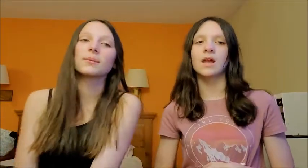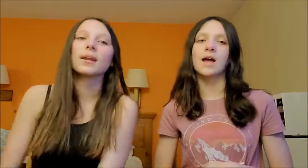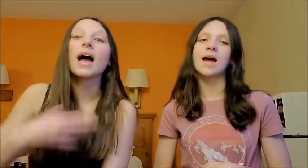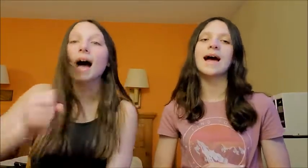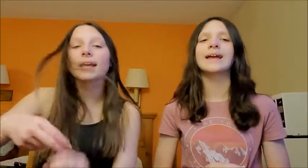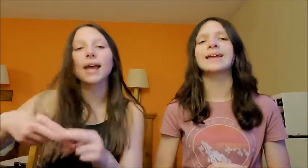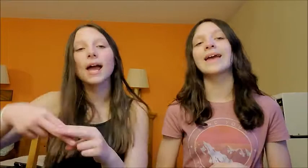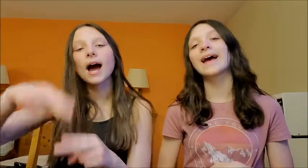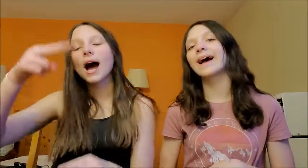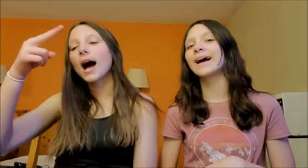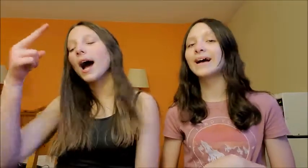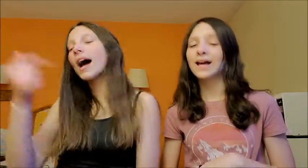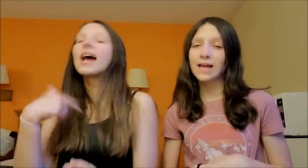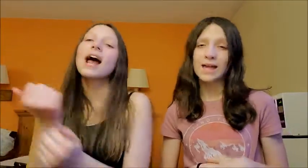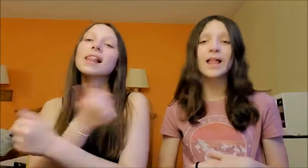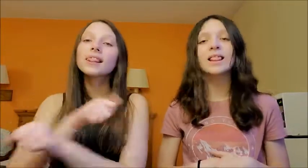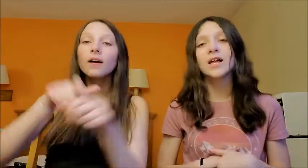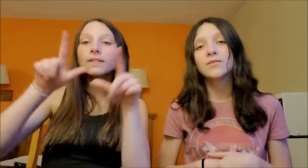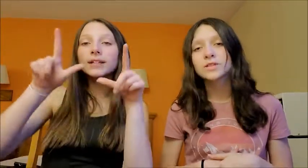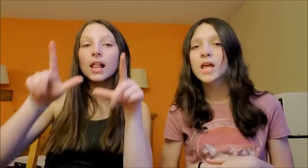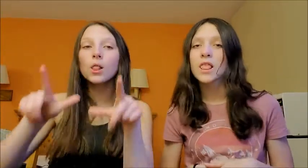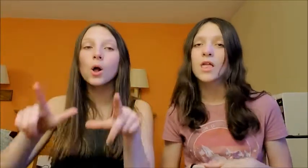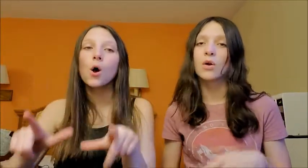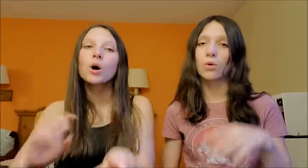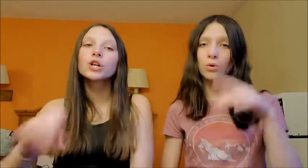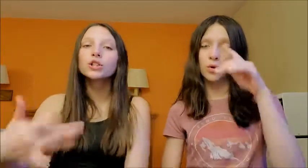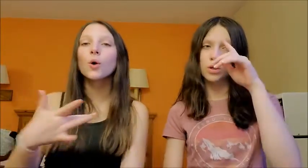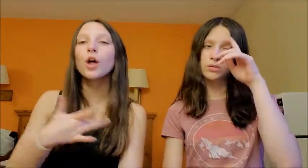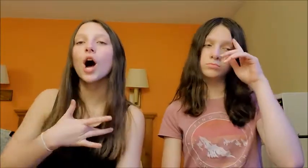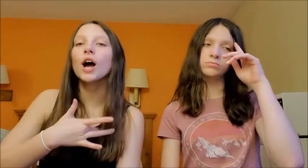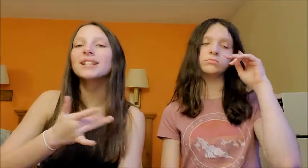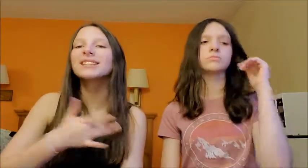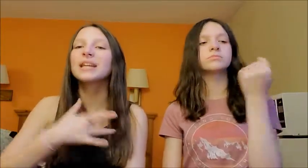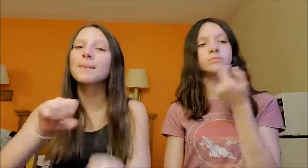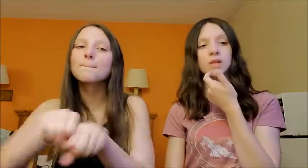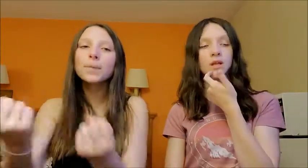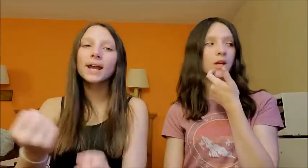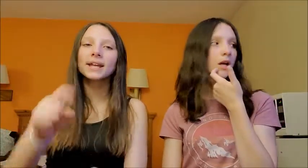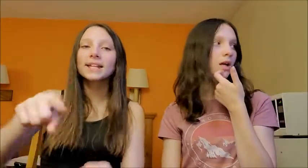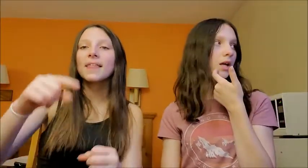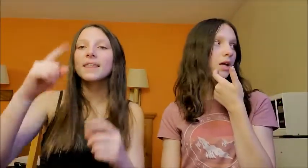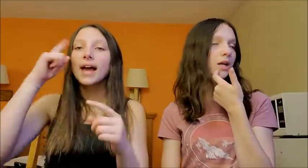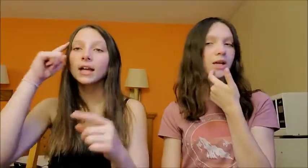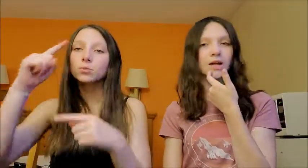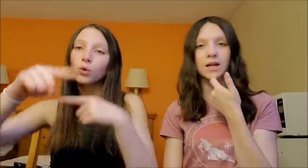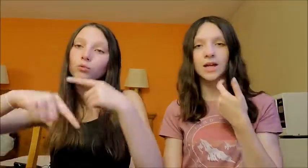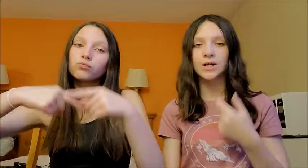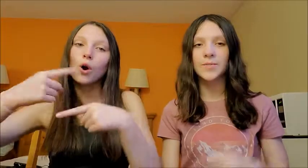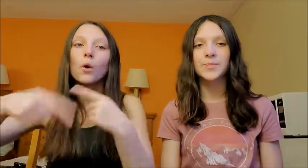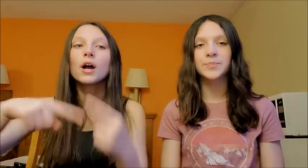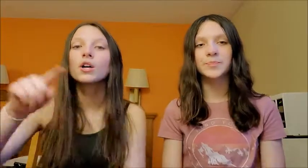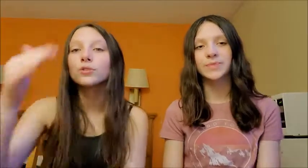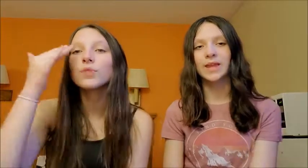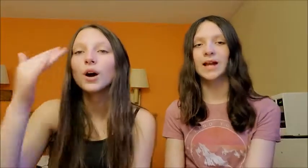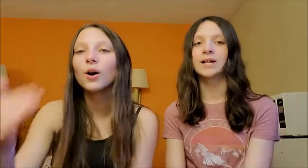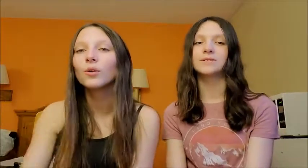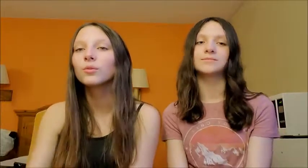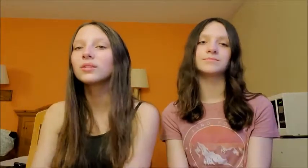I get high and I love to get low So the hearts keep breaking and the heads just roll You know,